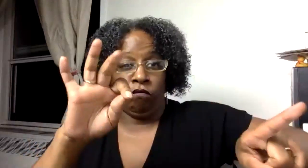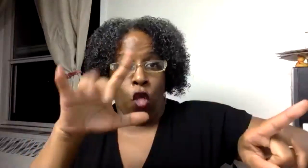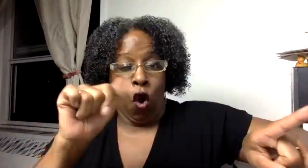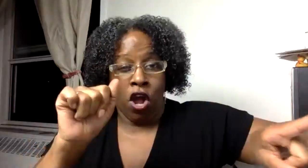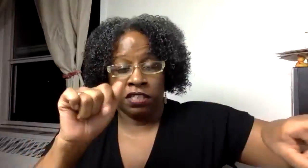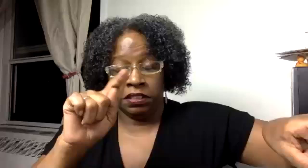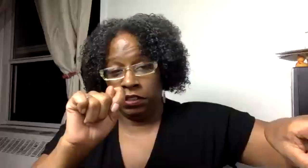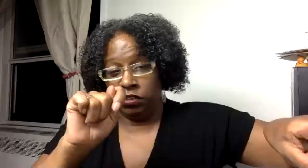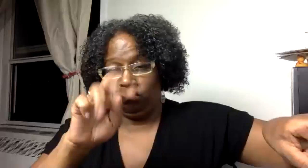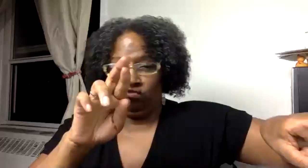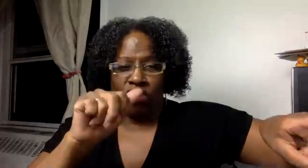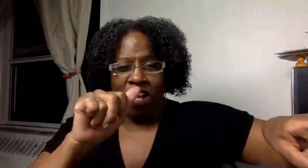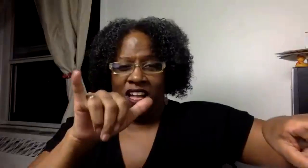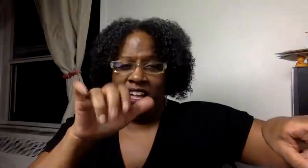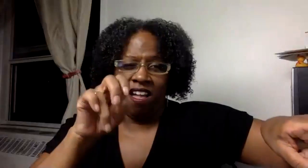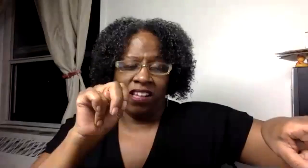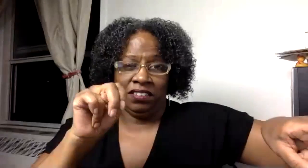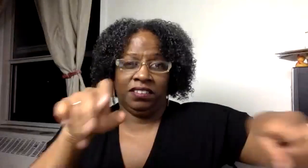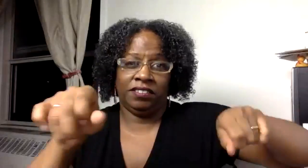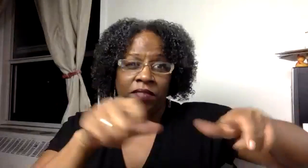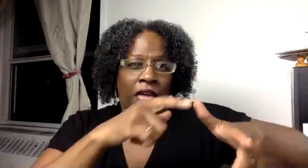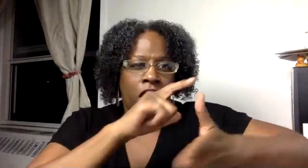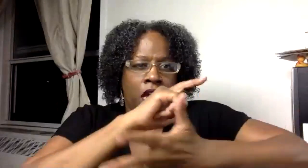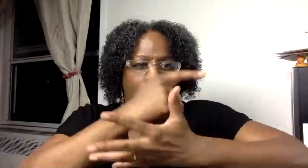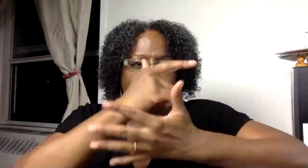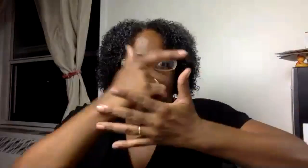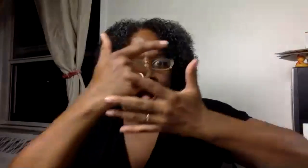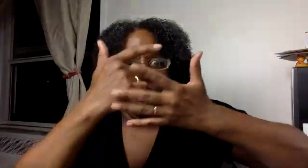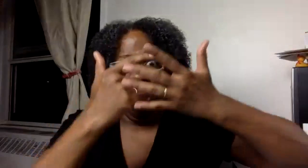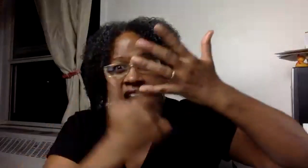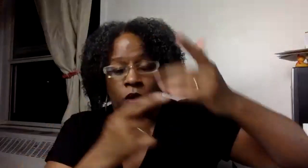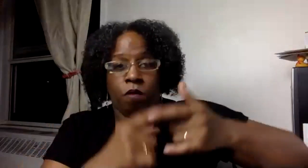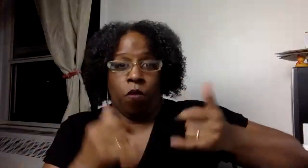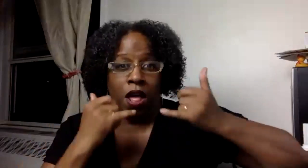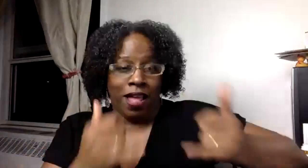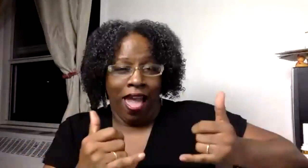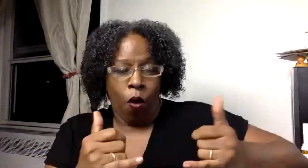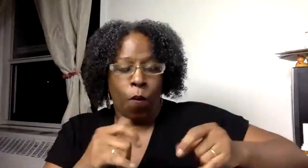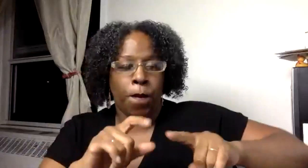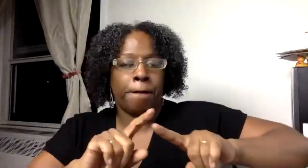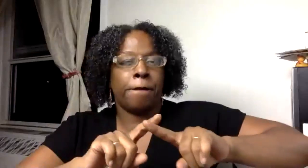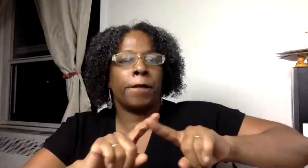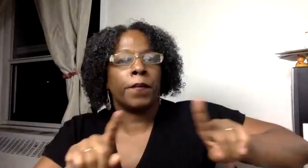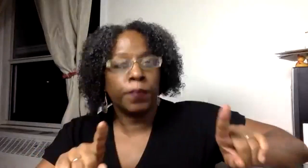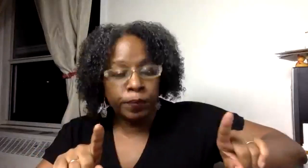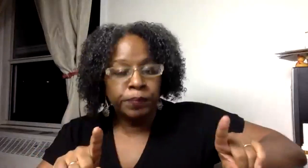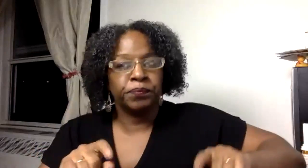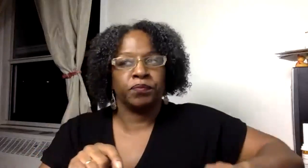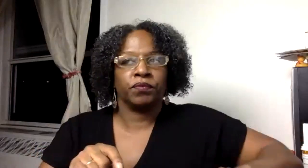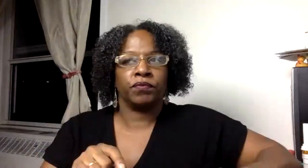in 2012 in Florida with Trayvon Martin, and that was kind of really brought